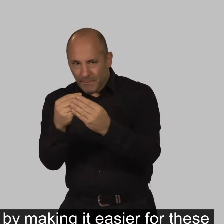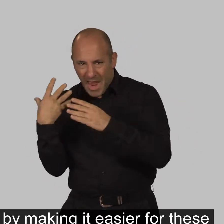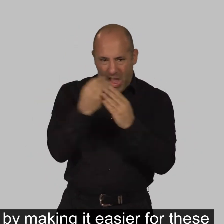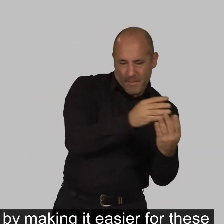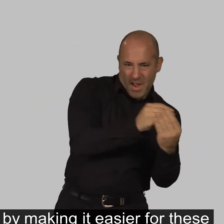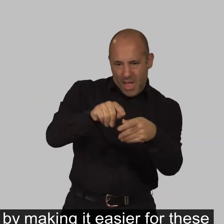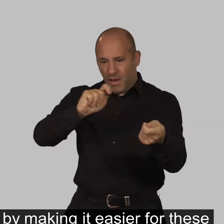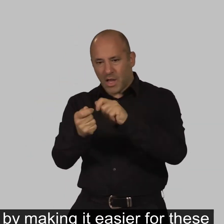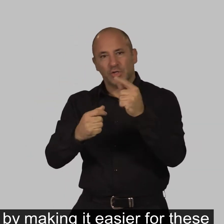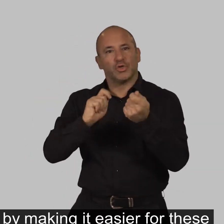change.